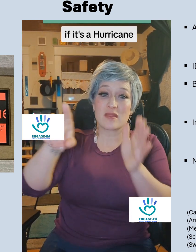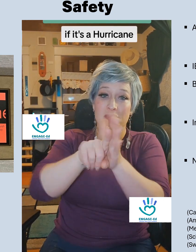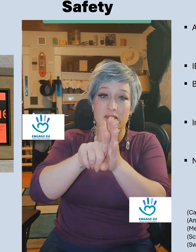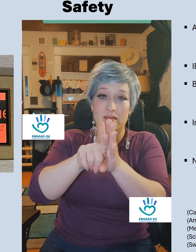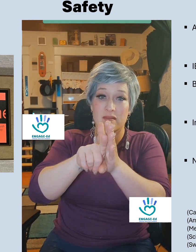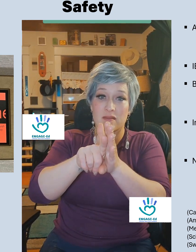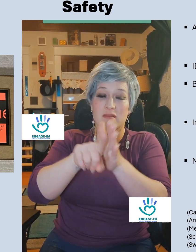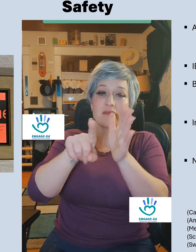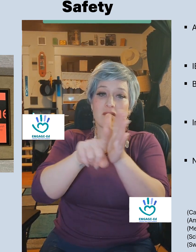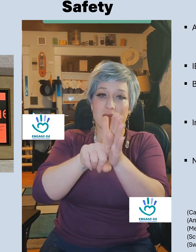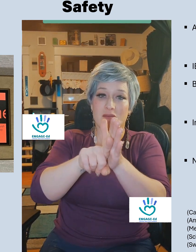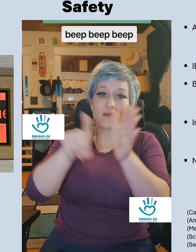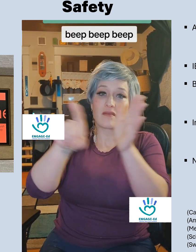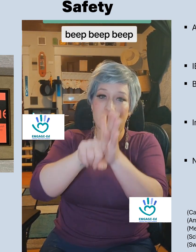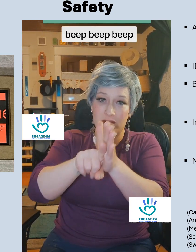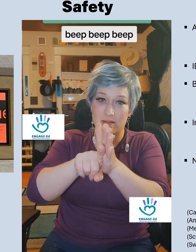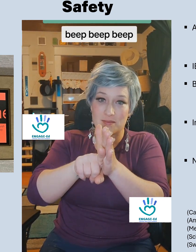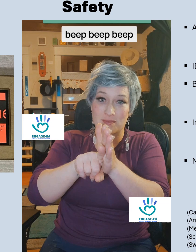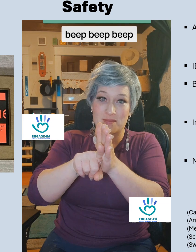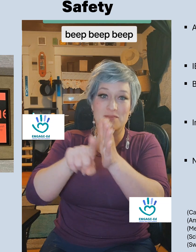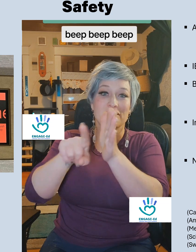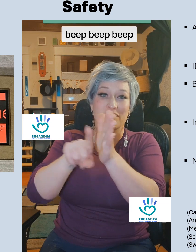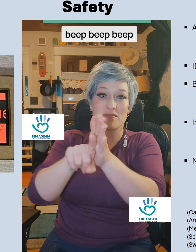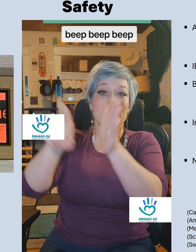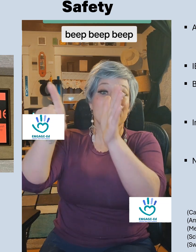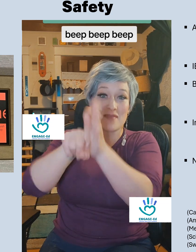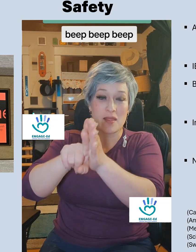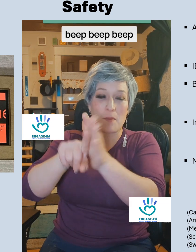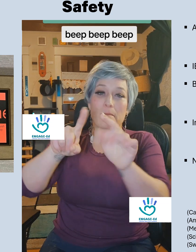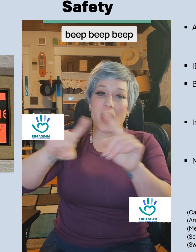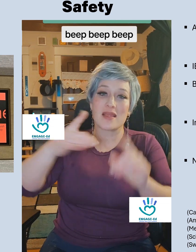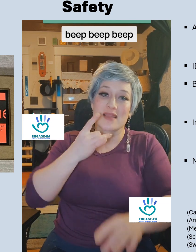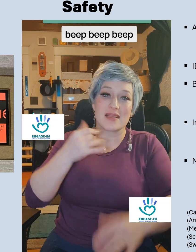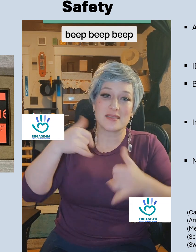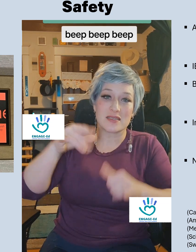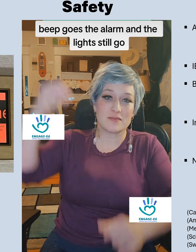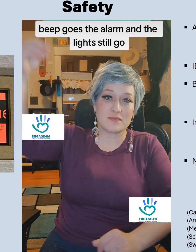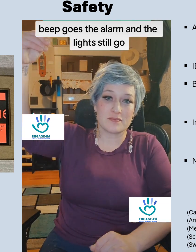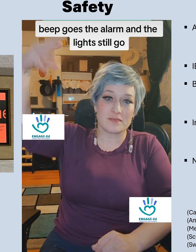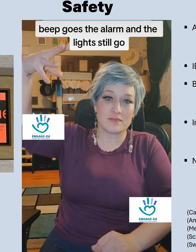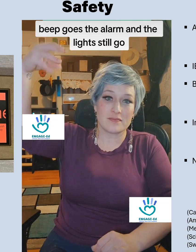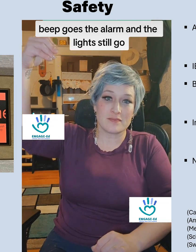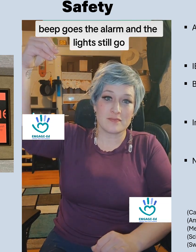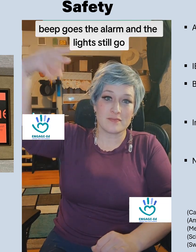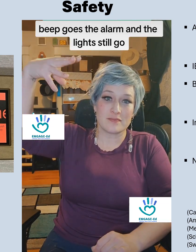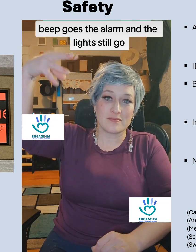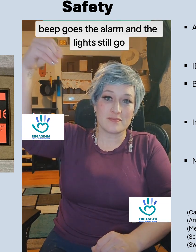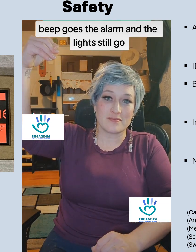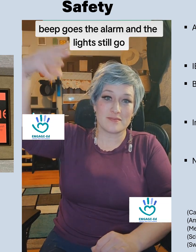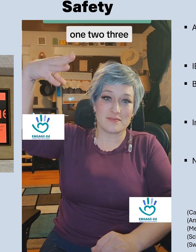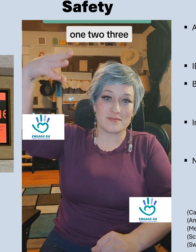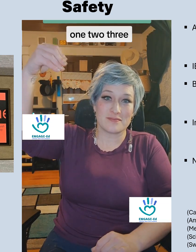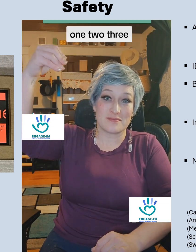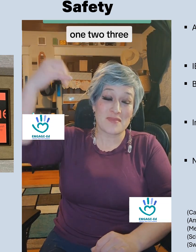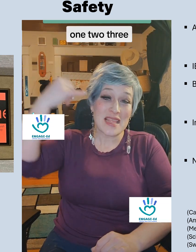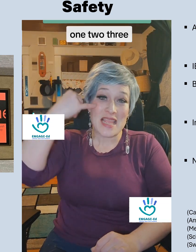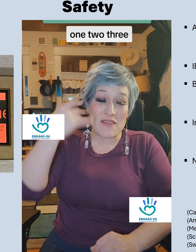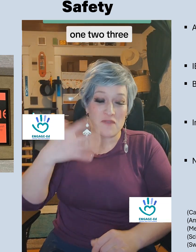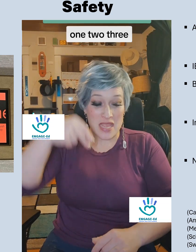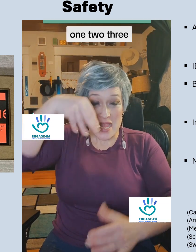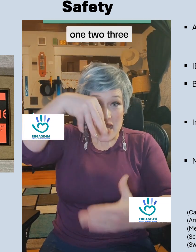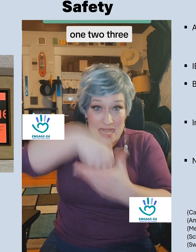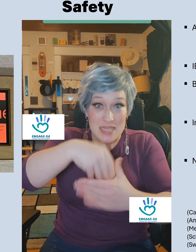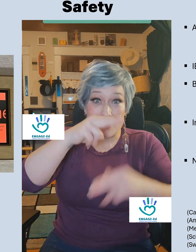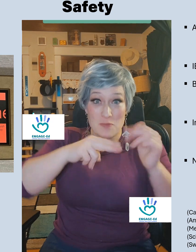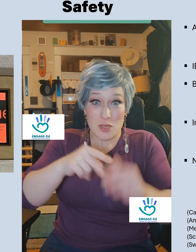hurricane, beep, beep, beep, beep, beep, beep, beep goes the alarm, and the lights still go 1, 2,